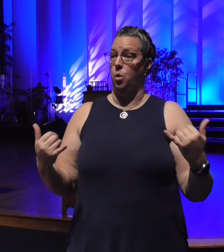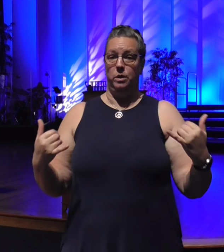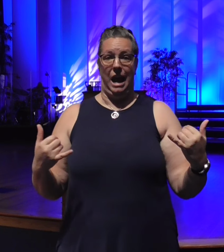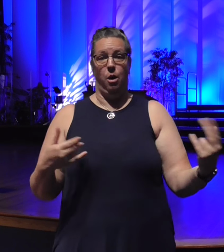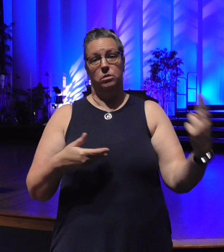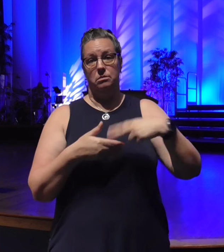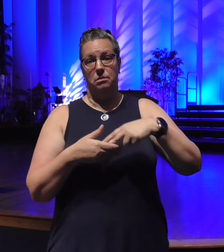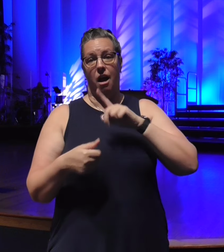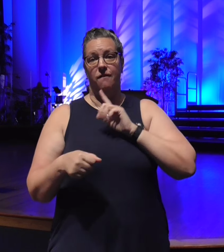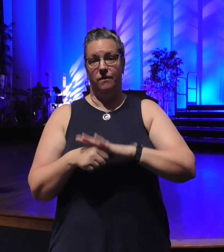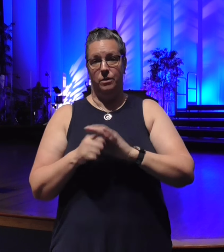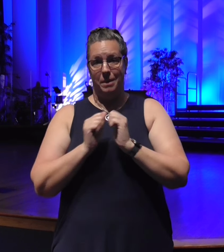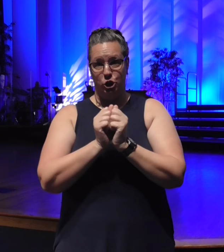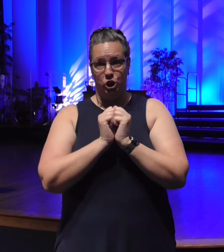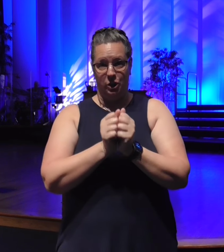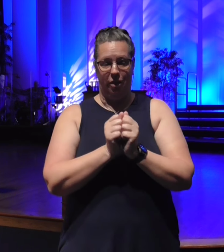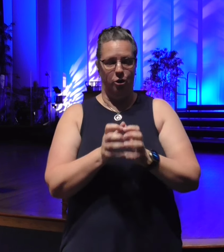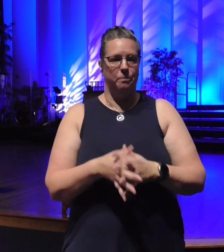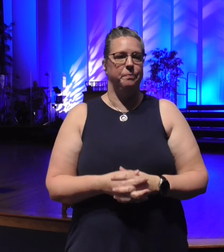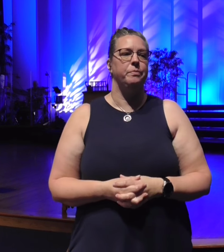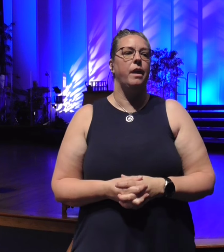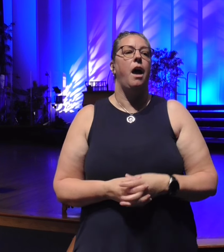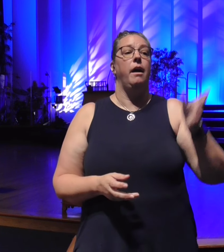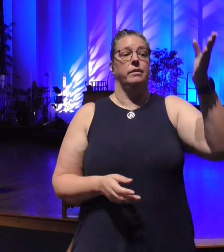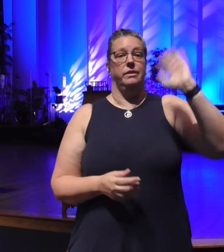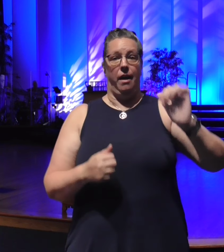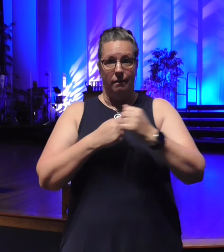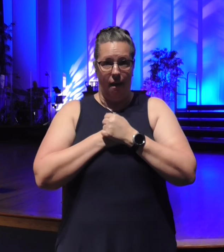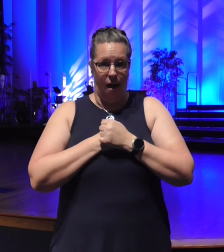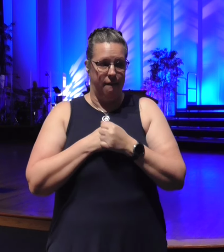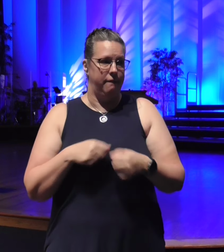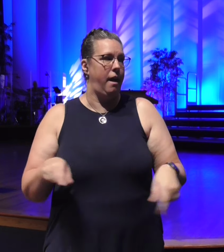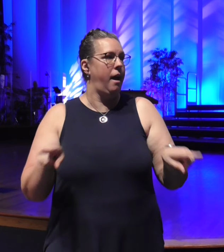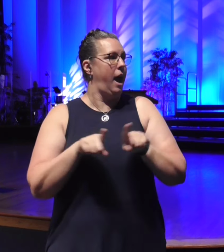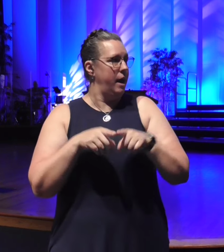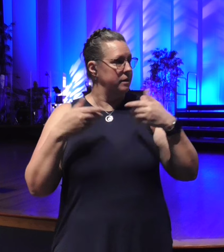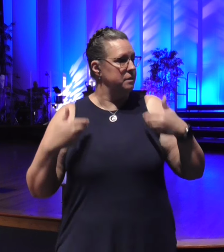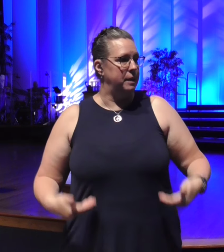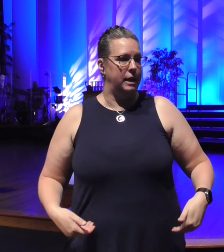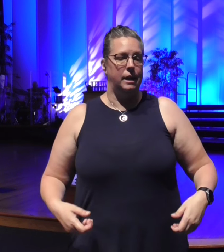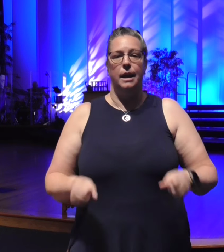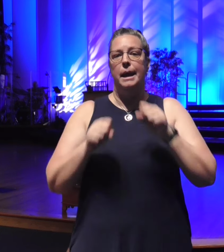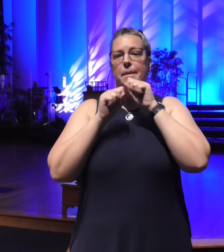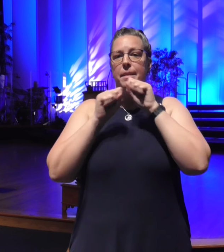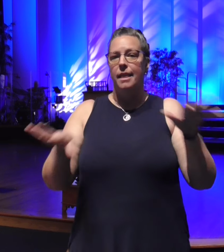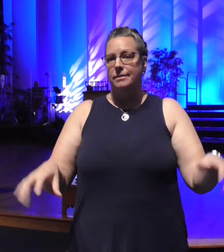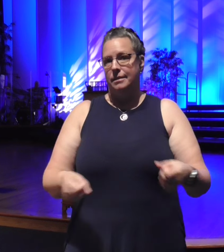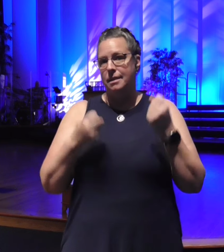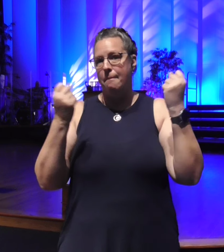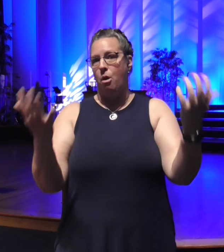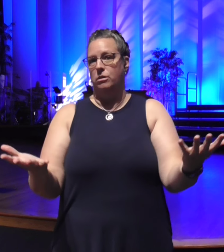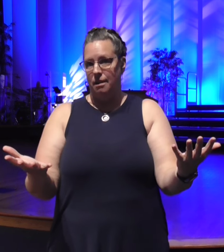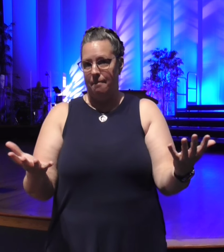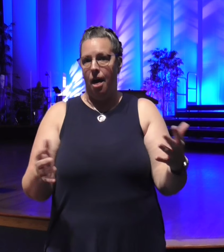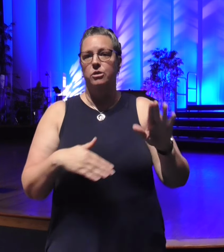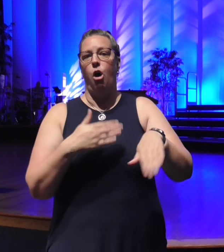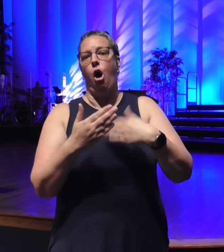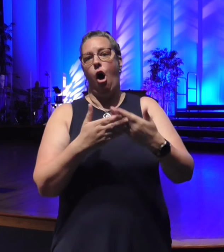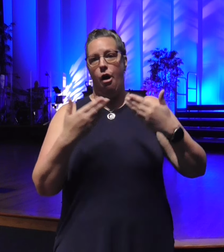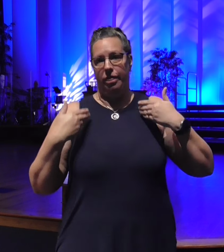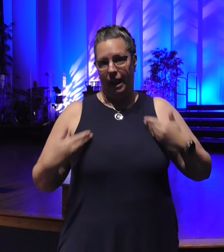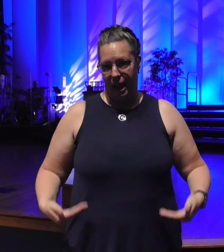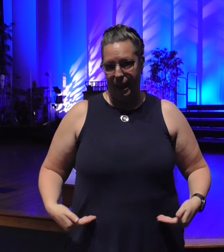our affirmation together. Divine love, as me, blesses and multiplies all